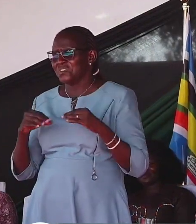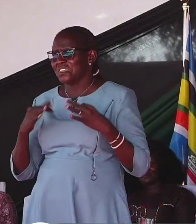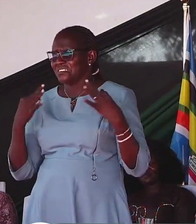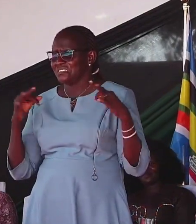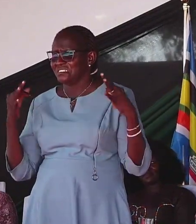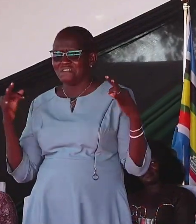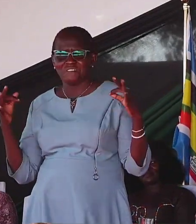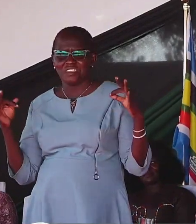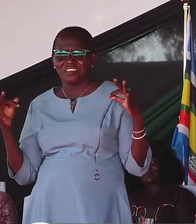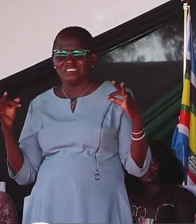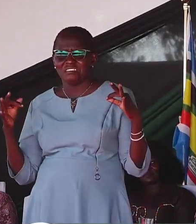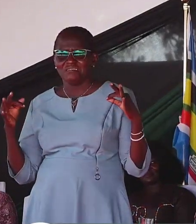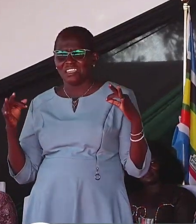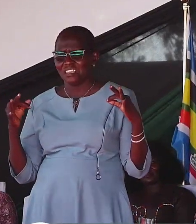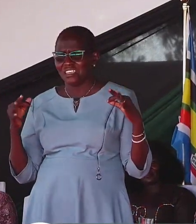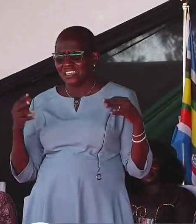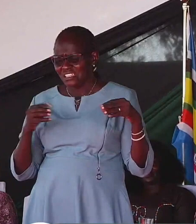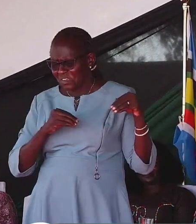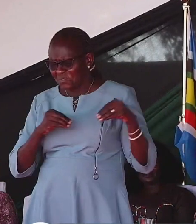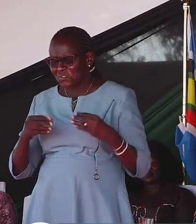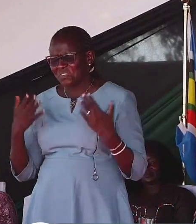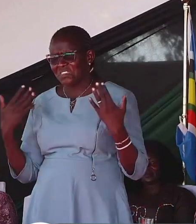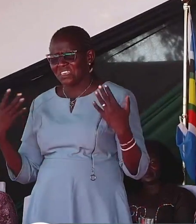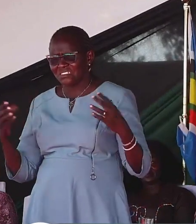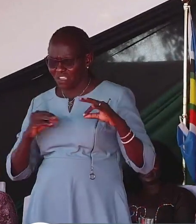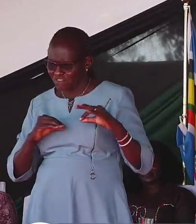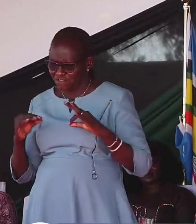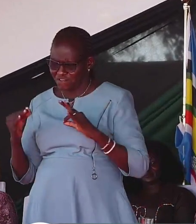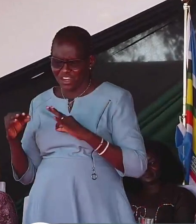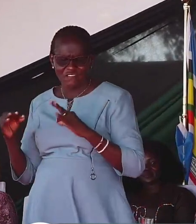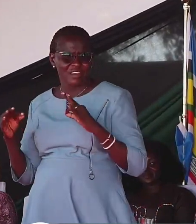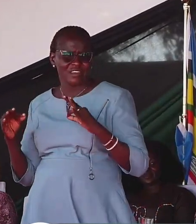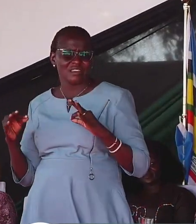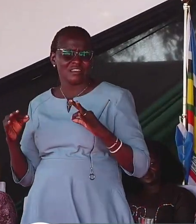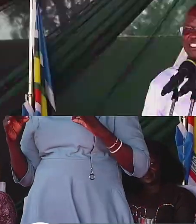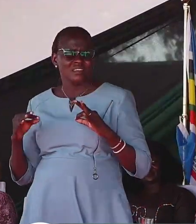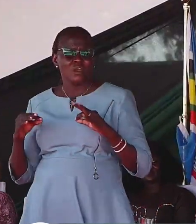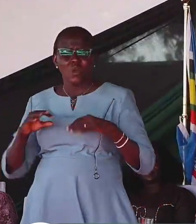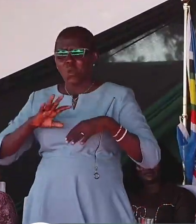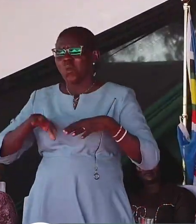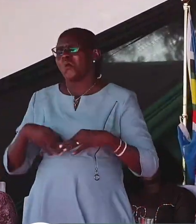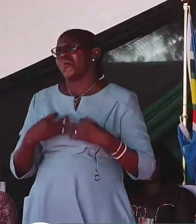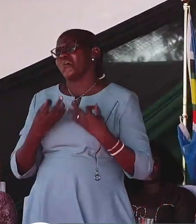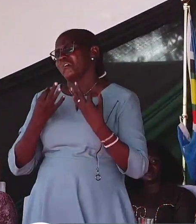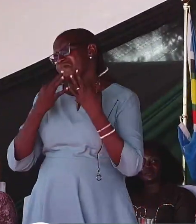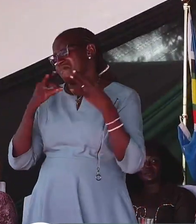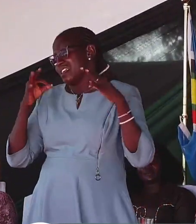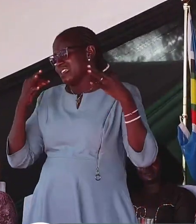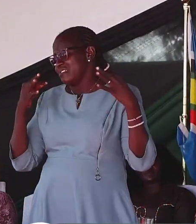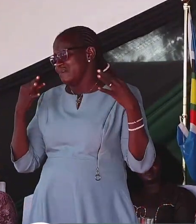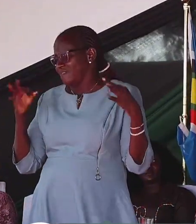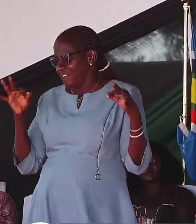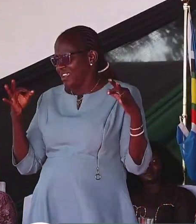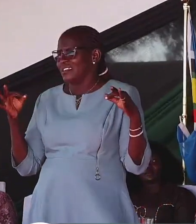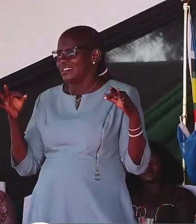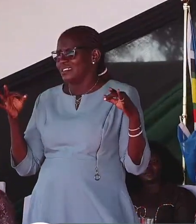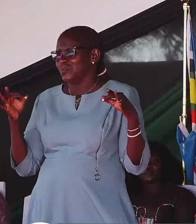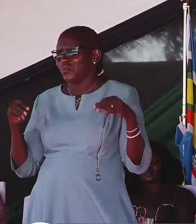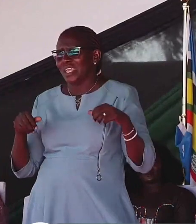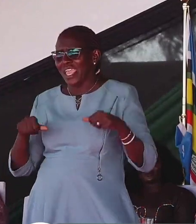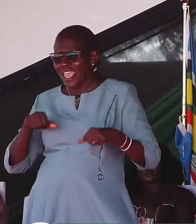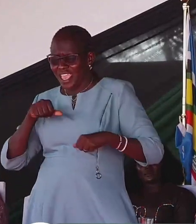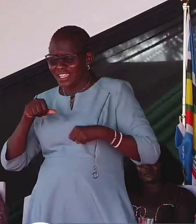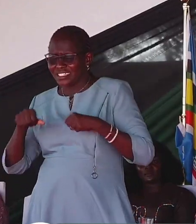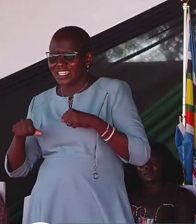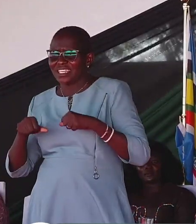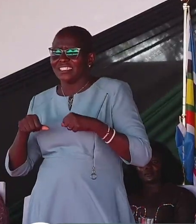without any push and pull. They have all the liberty, they have all the freeness actually to exercise